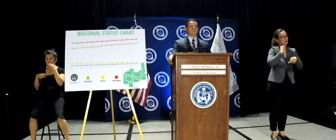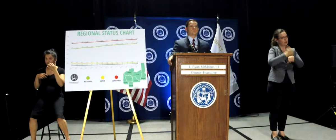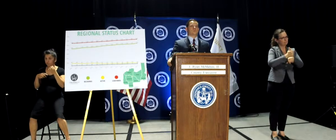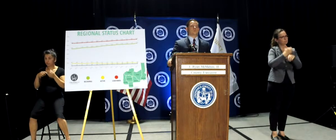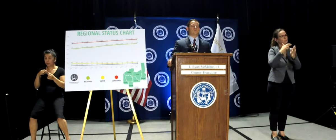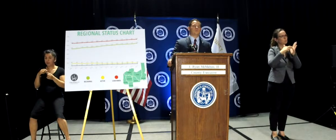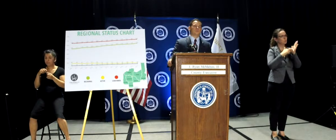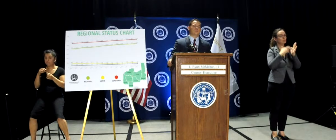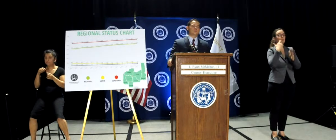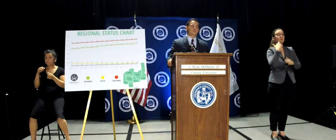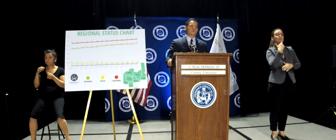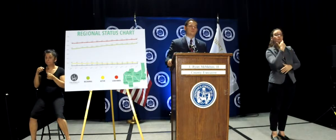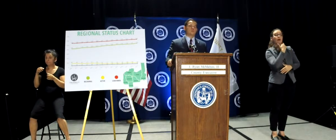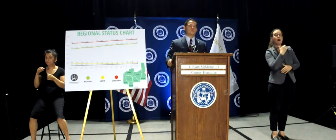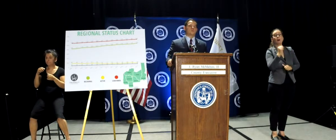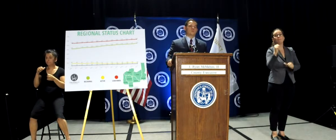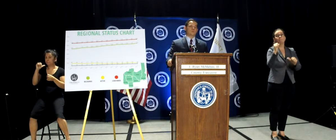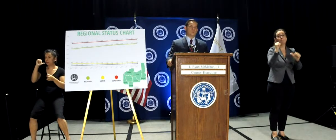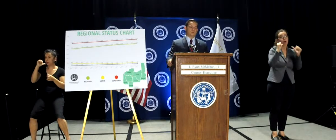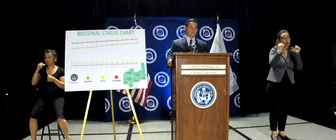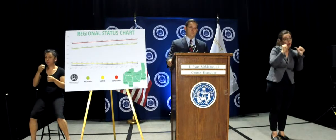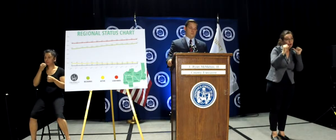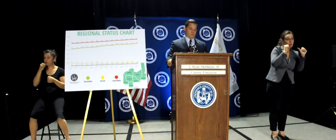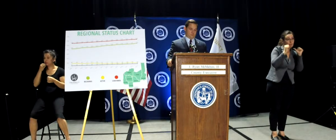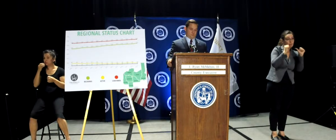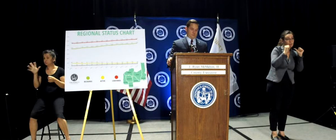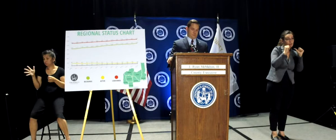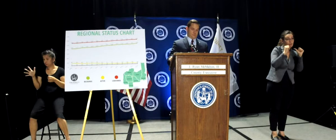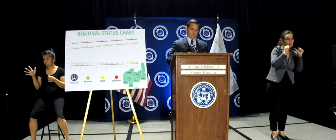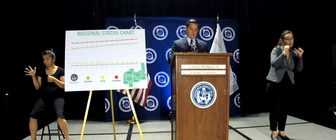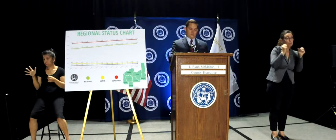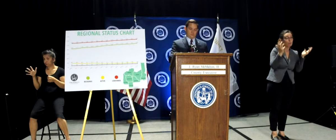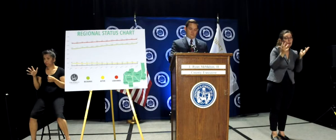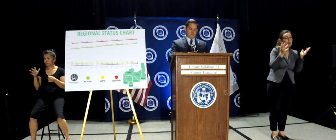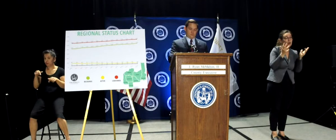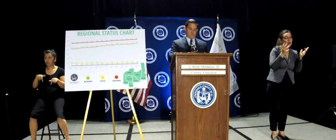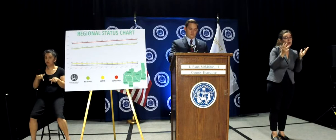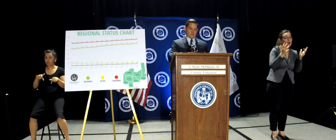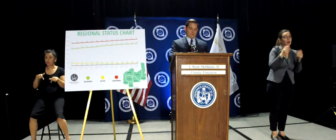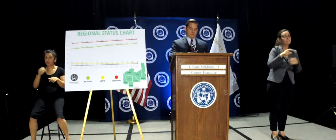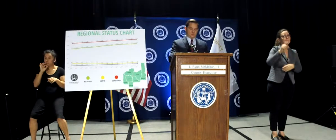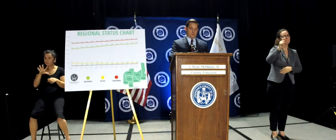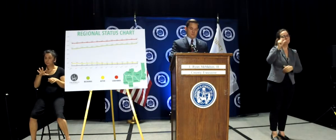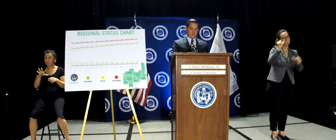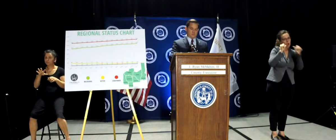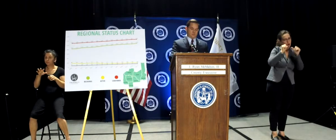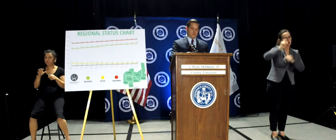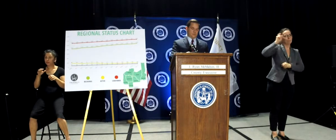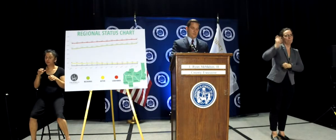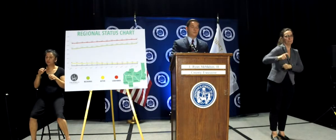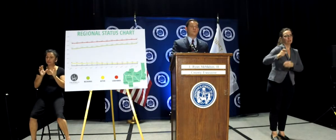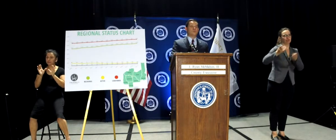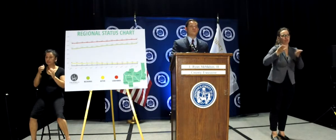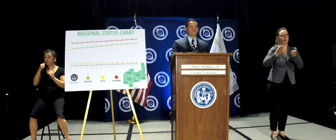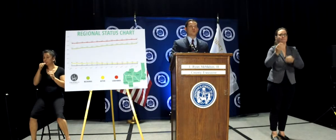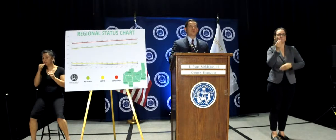say that in order to serve alcohol, you have to serve food. What about the restaurants in Onondaga County who